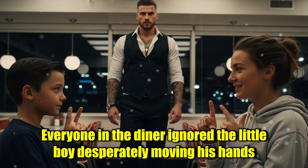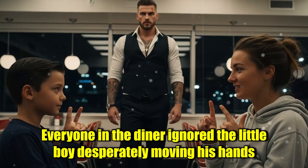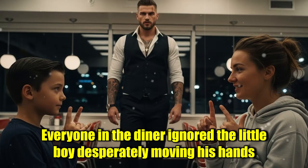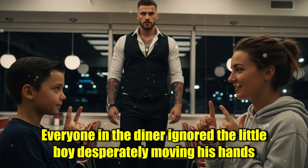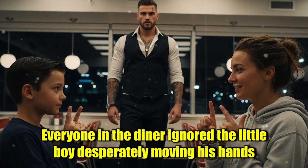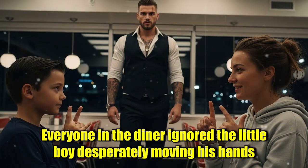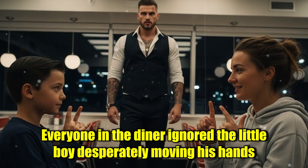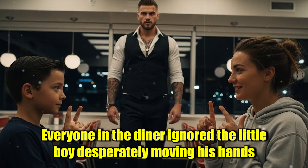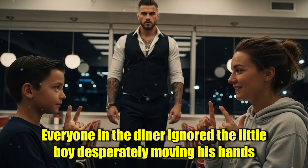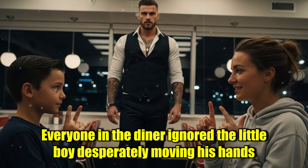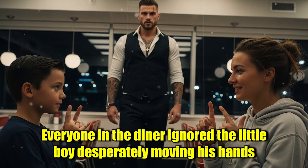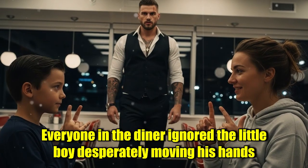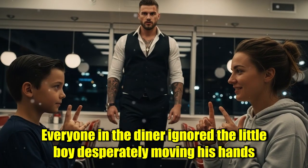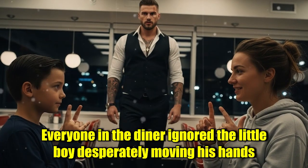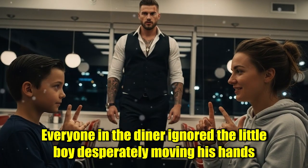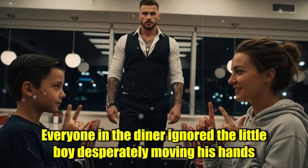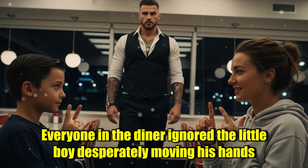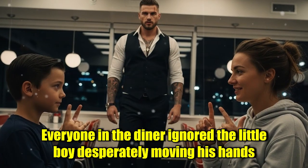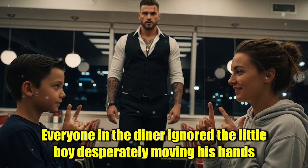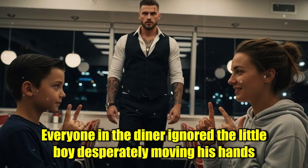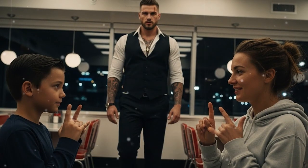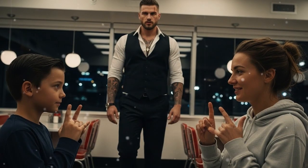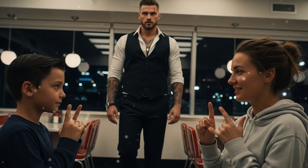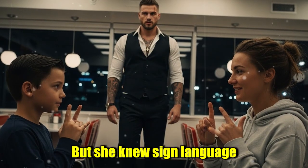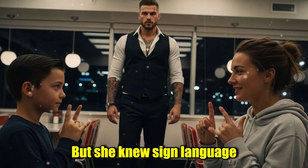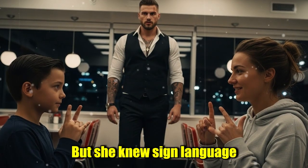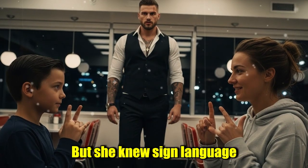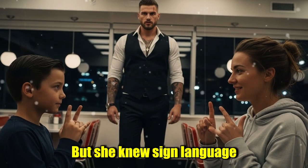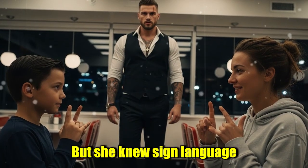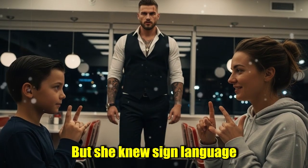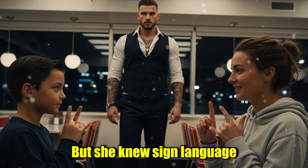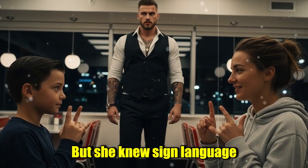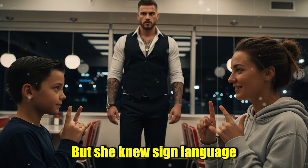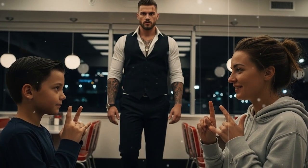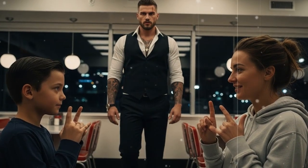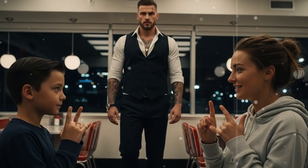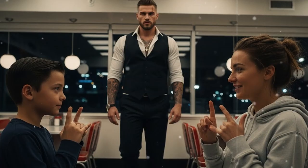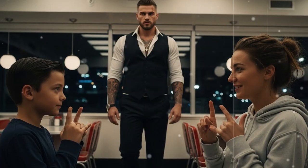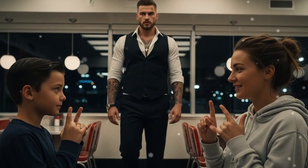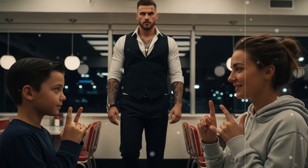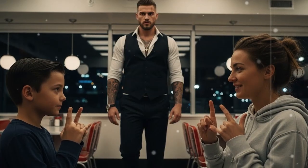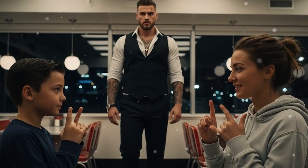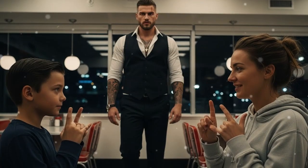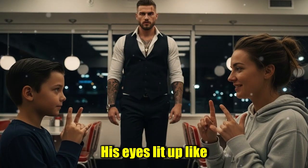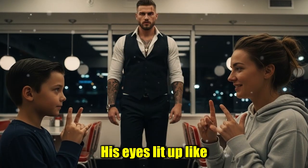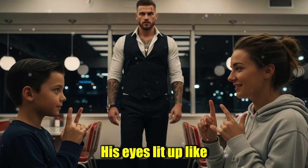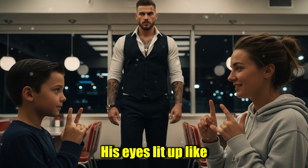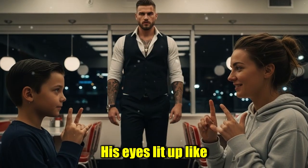Everyone in the diner ignored the little boy desperately moving his hands, but she knew sign language and signed back. His eyes lit